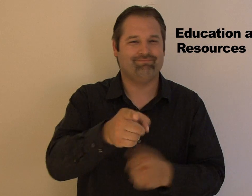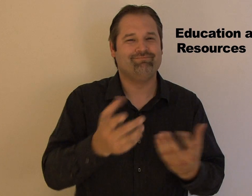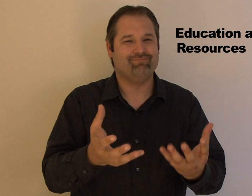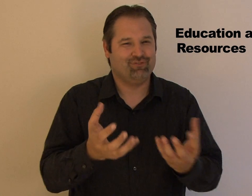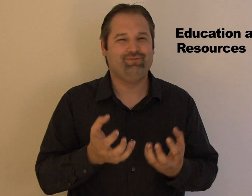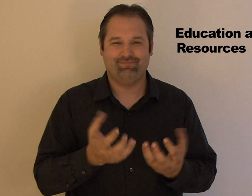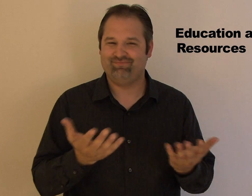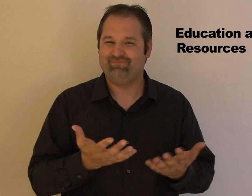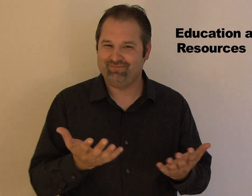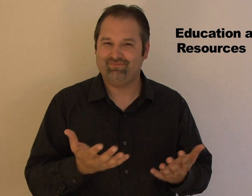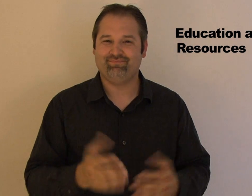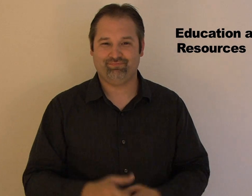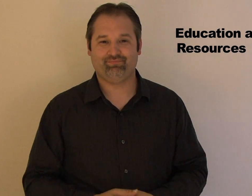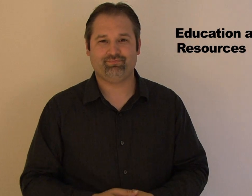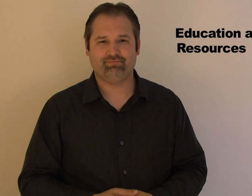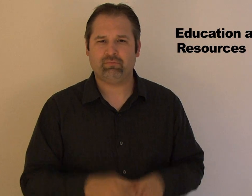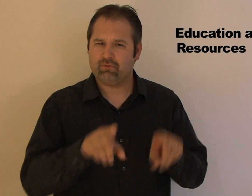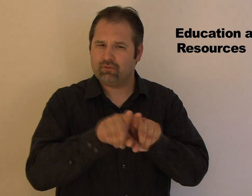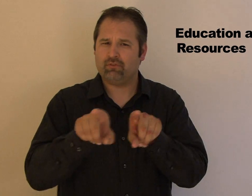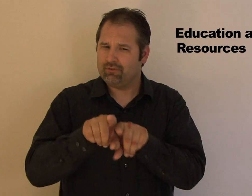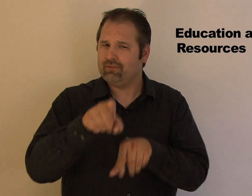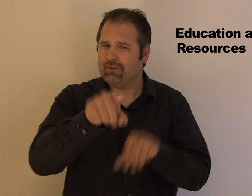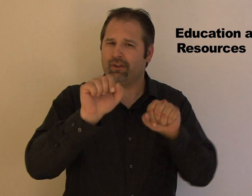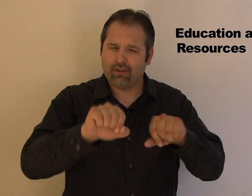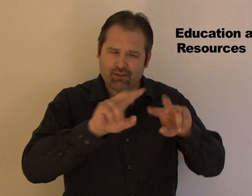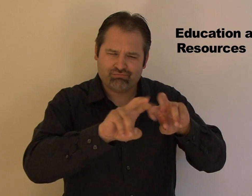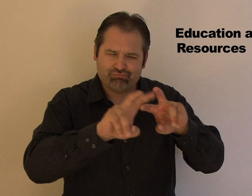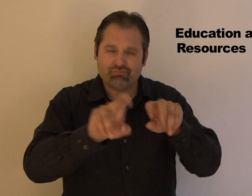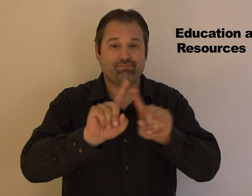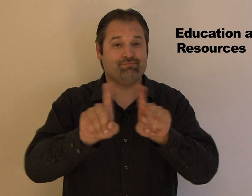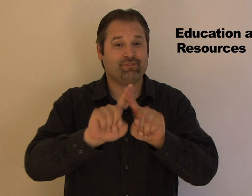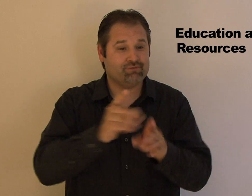You can research different careers and training programs.